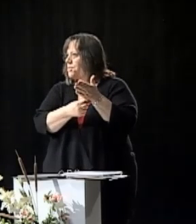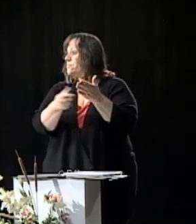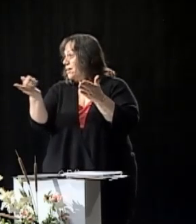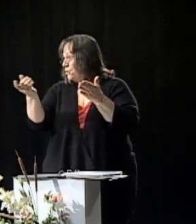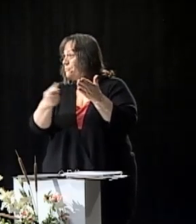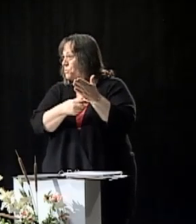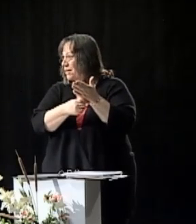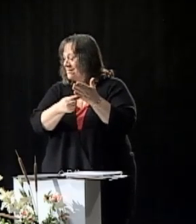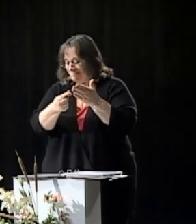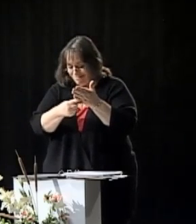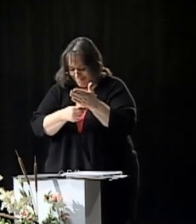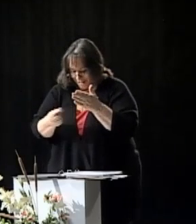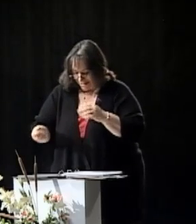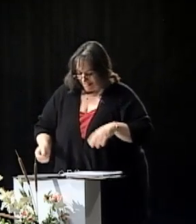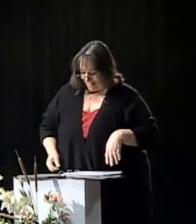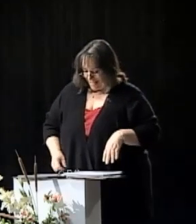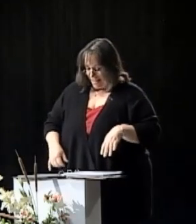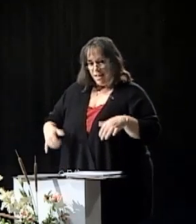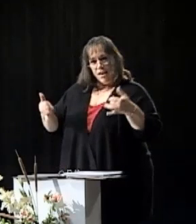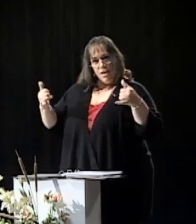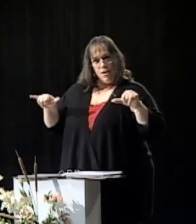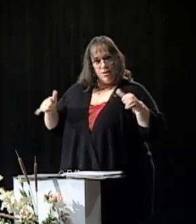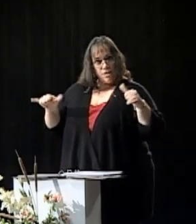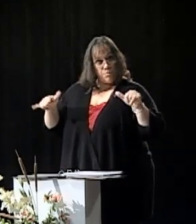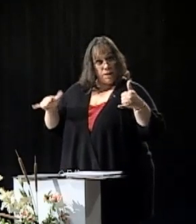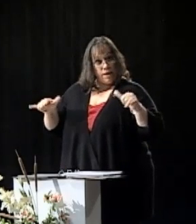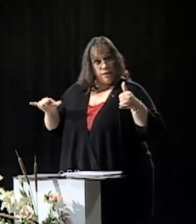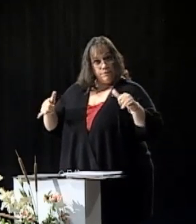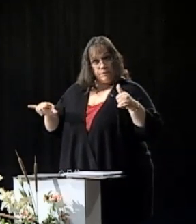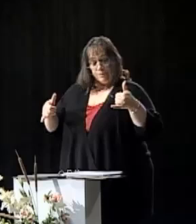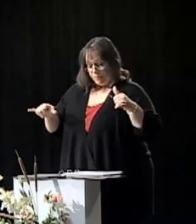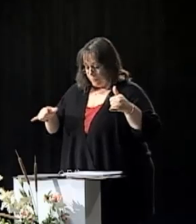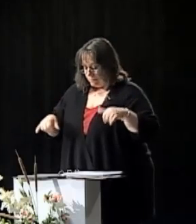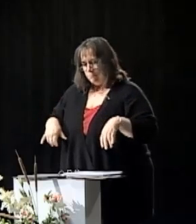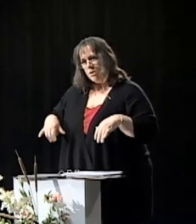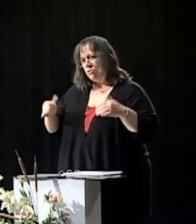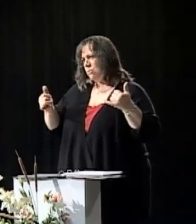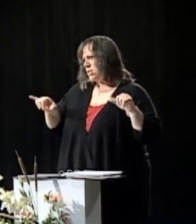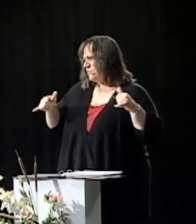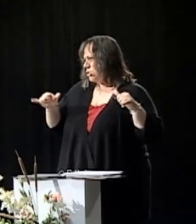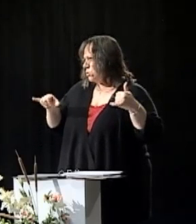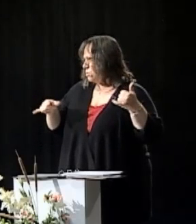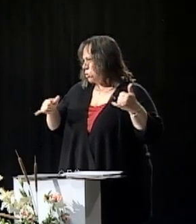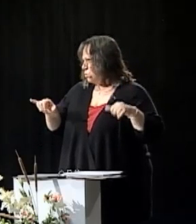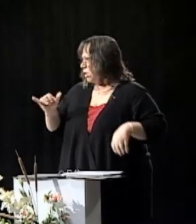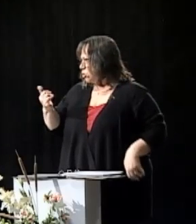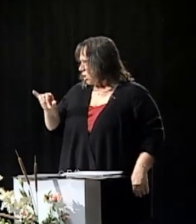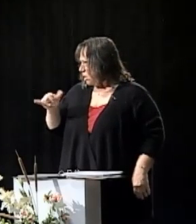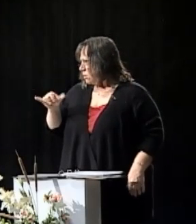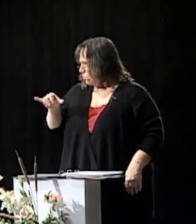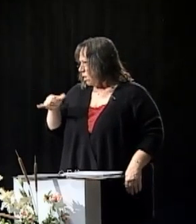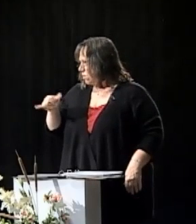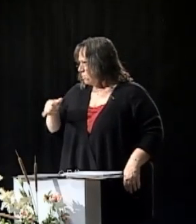thank you, spine. You can play. You don't always have to do this with 2 hands. You can get away with it with